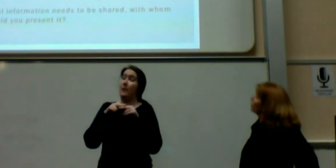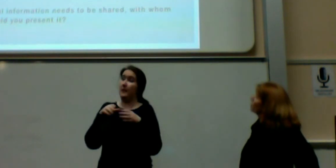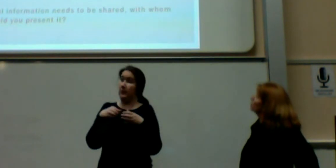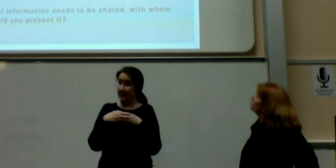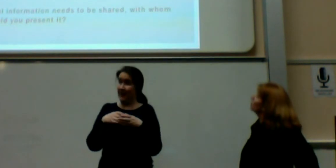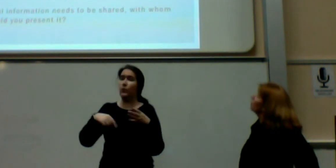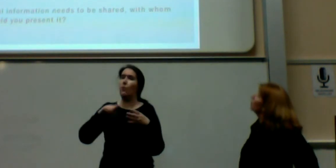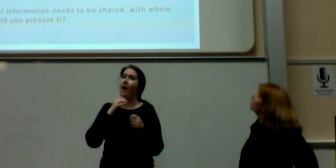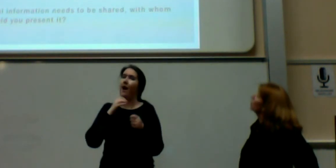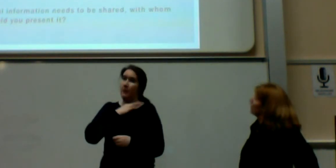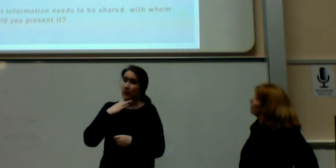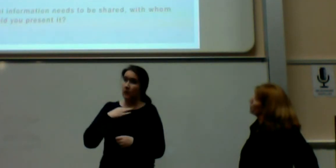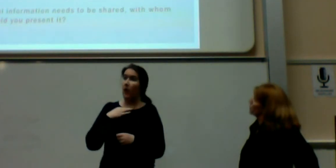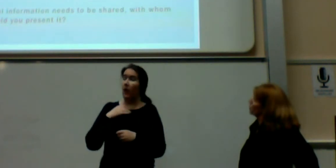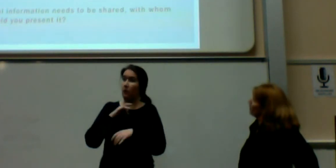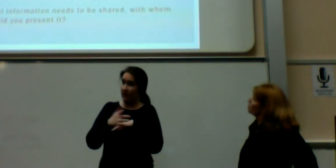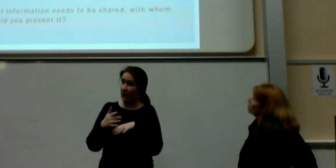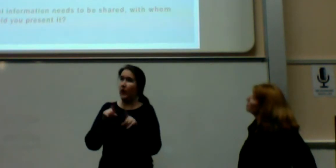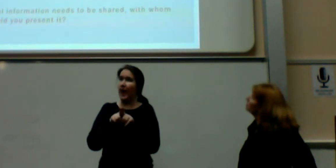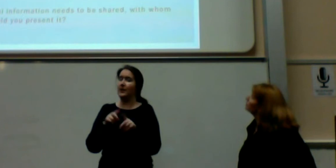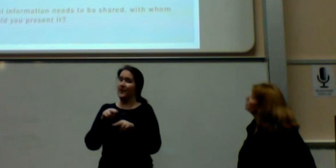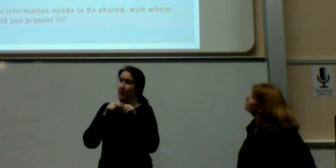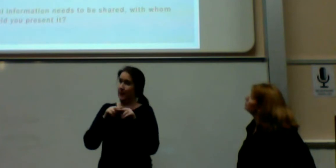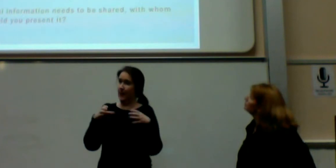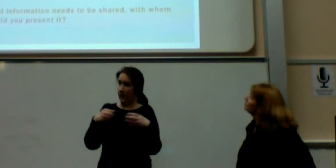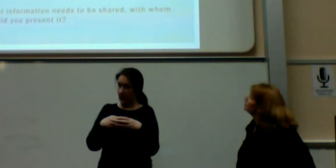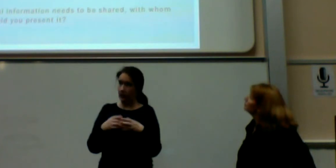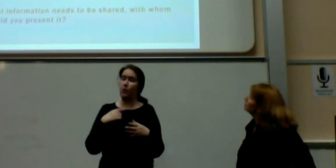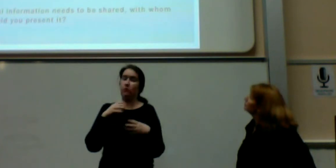health professionals who are caring for the patient.